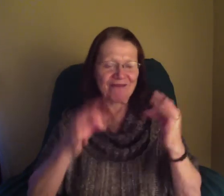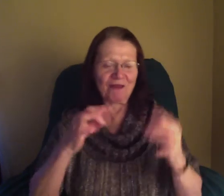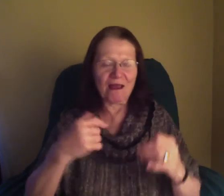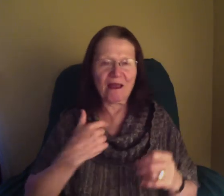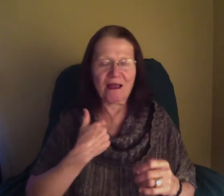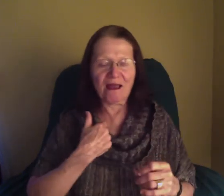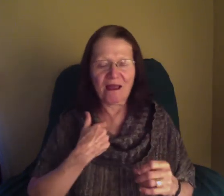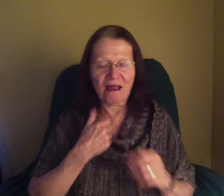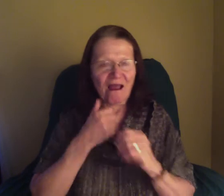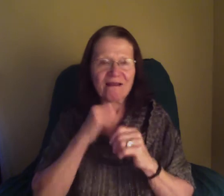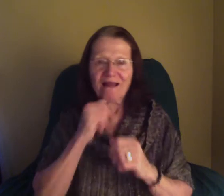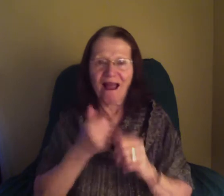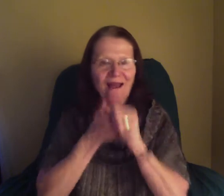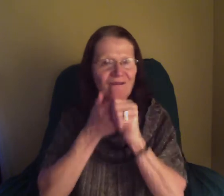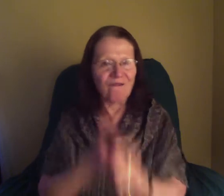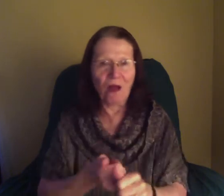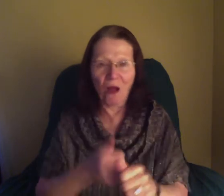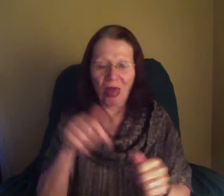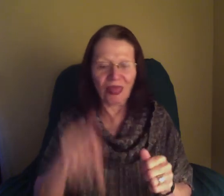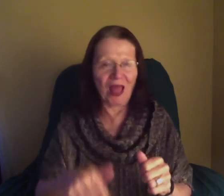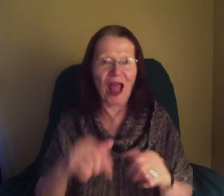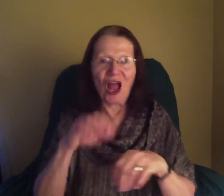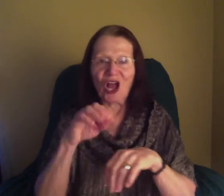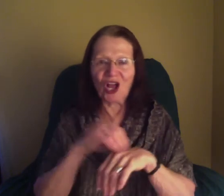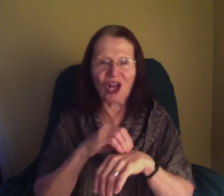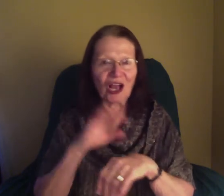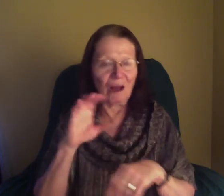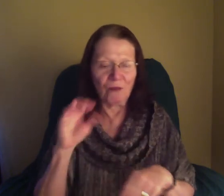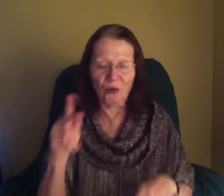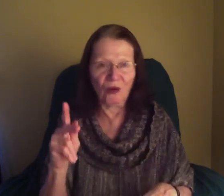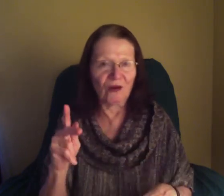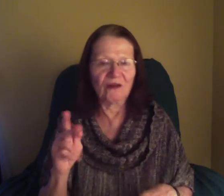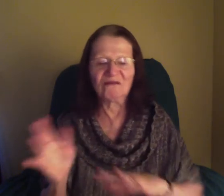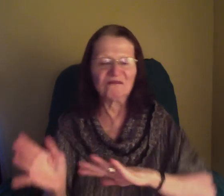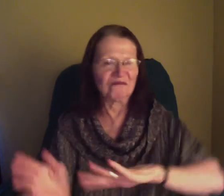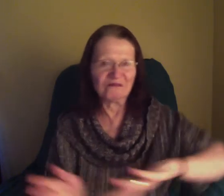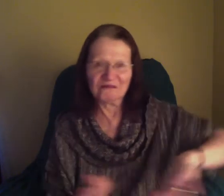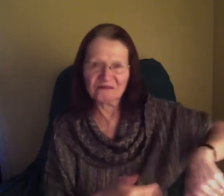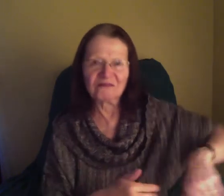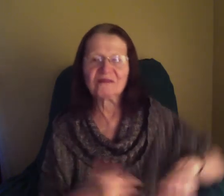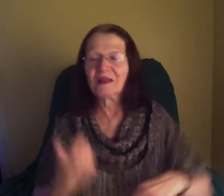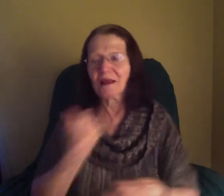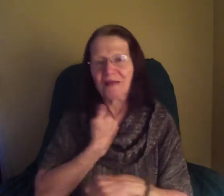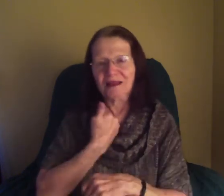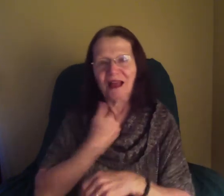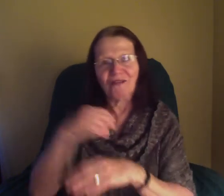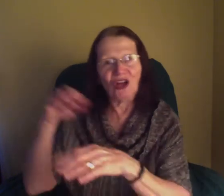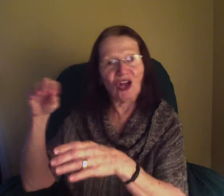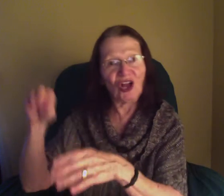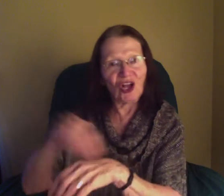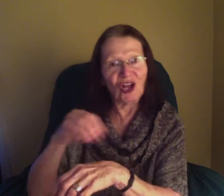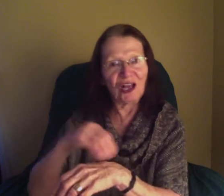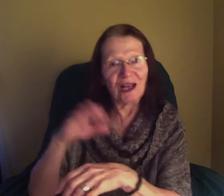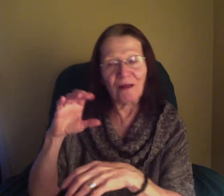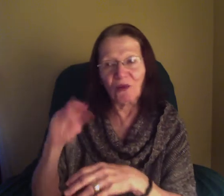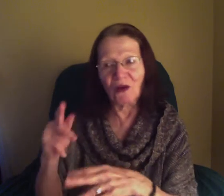I thought that was a good game.